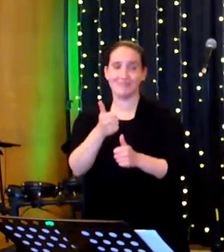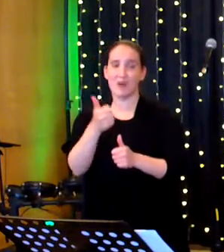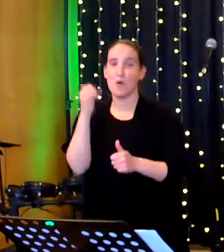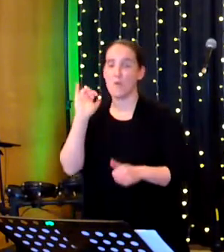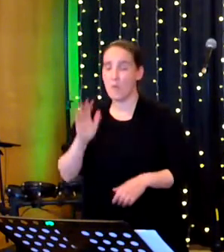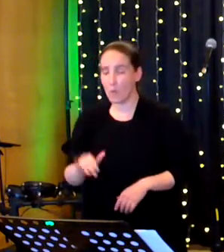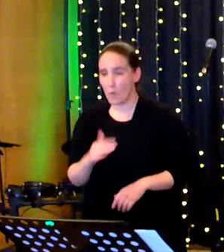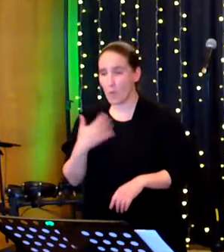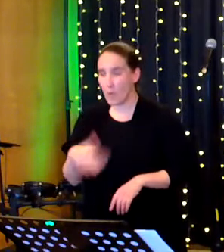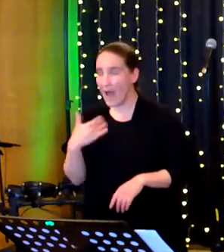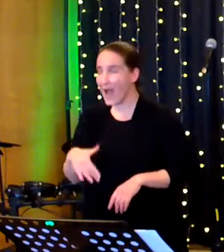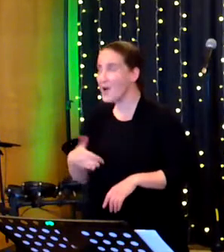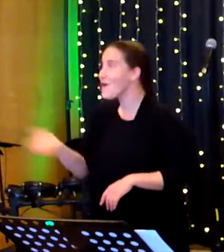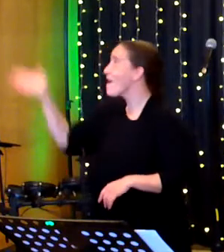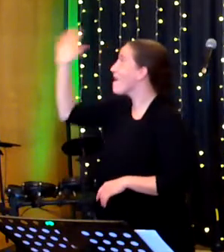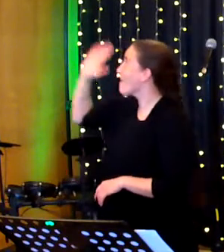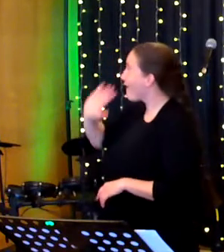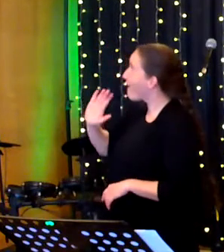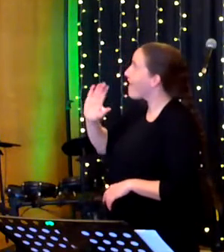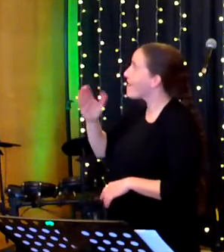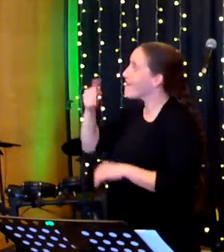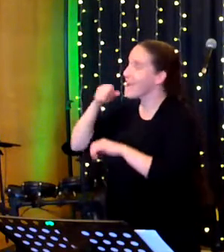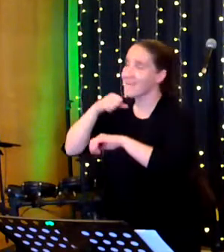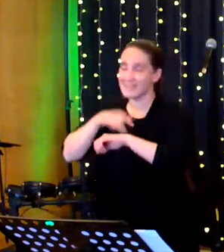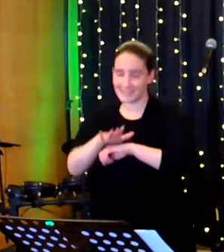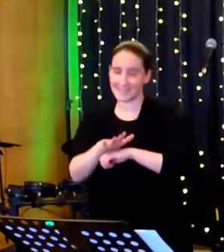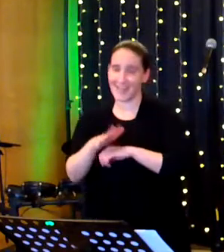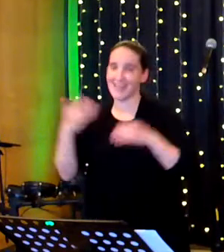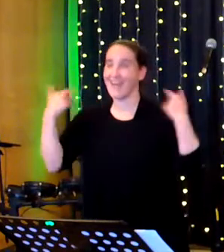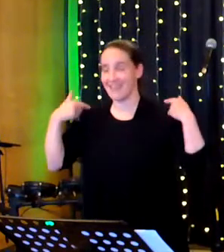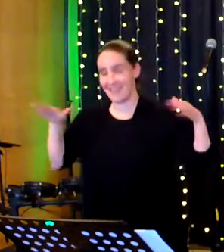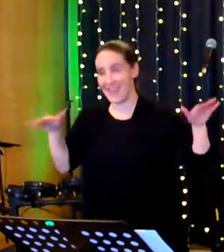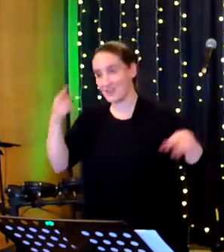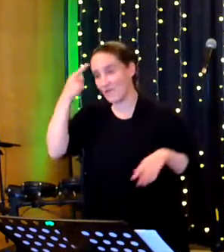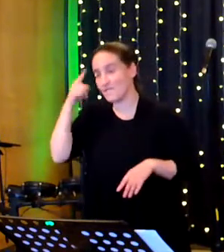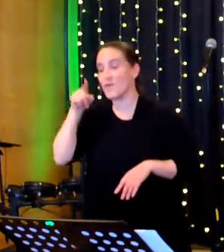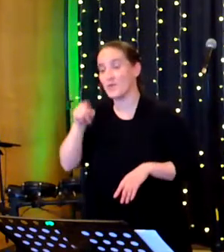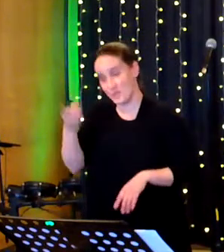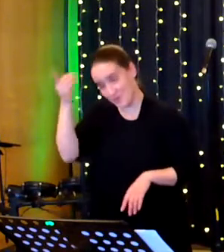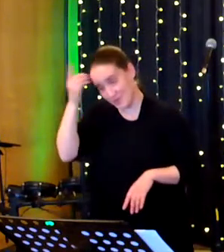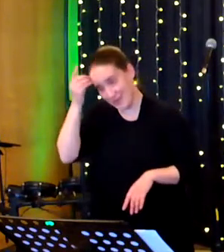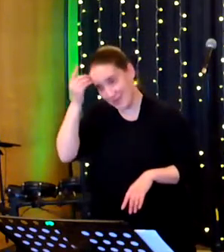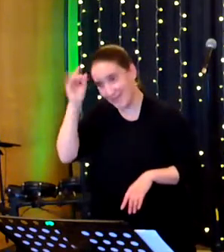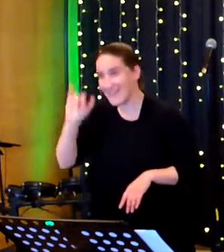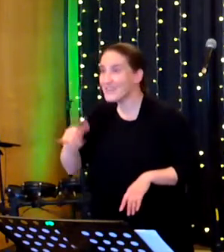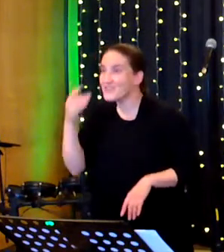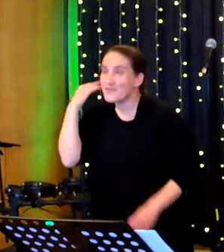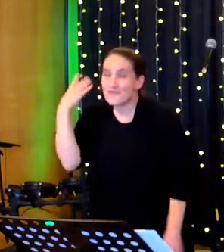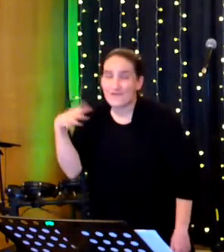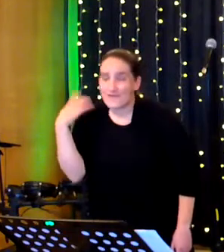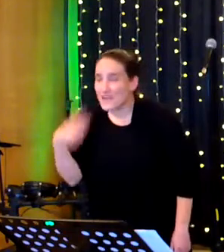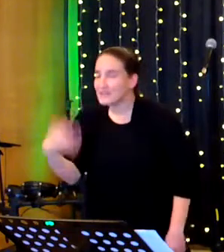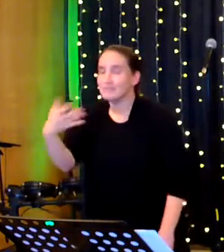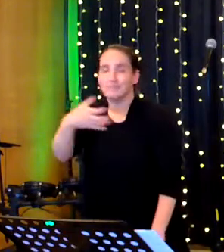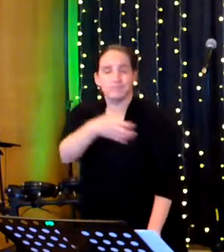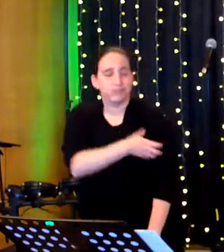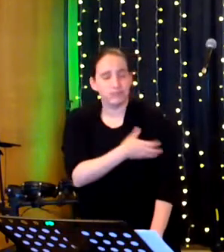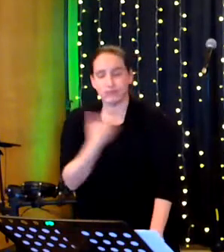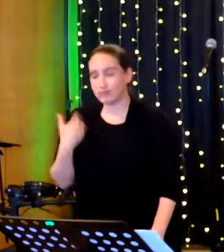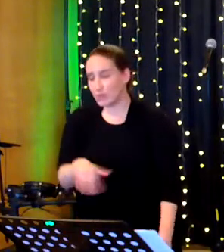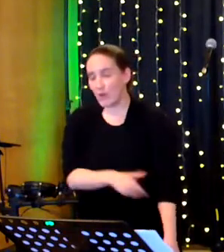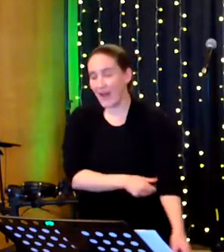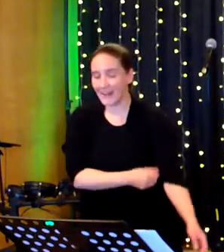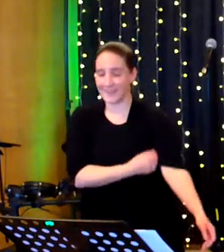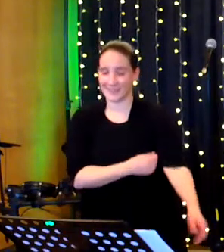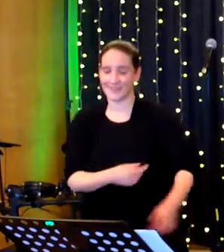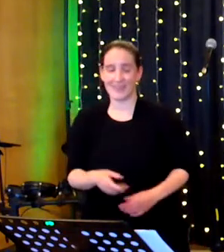answer your prayer. I mean, this is wild stuff. Like really, this is crazy. So powerful to think about this.